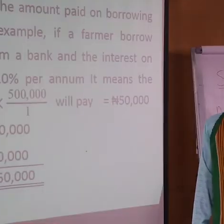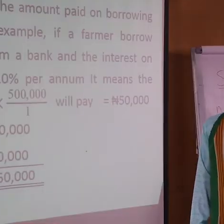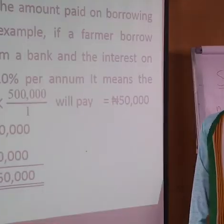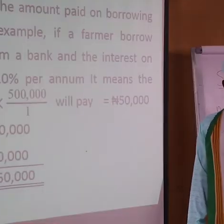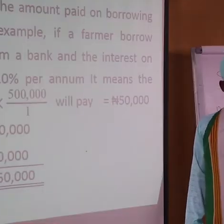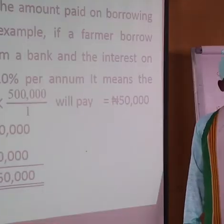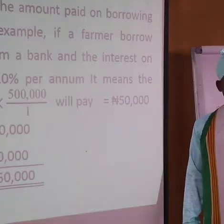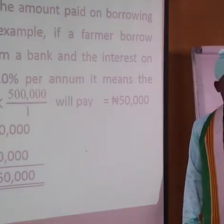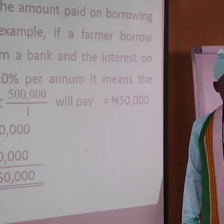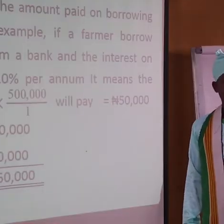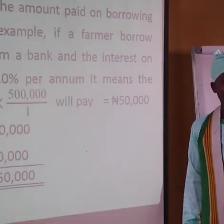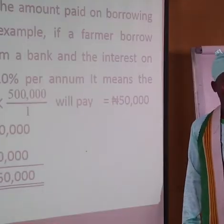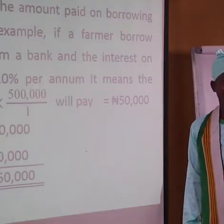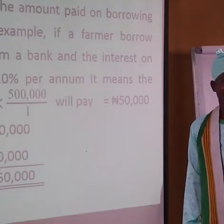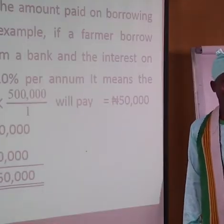Totally